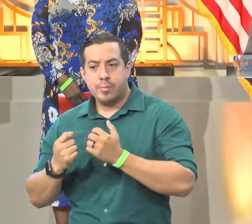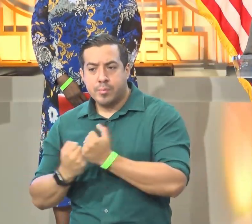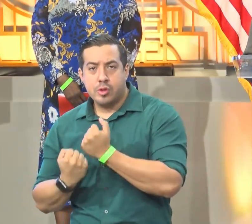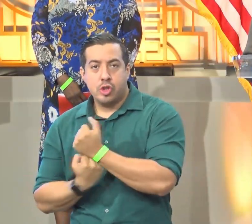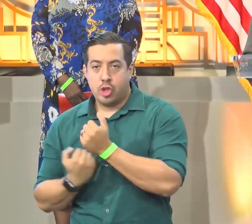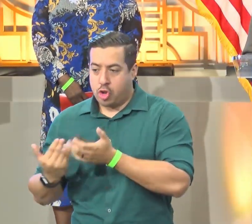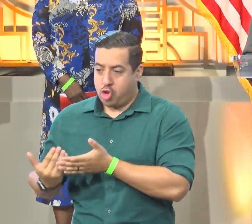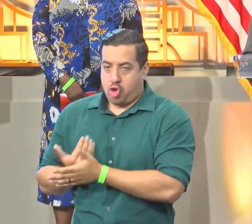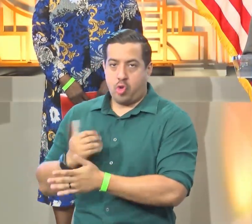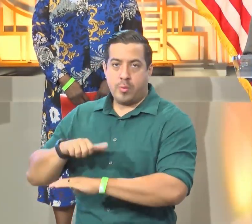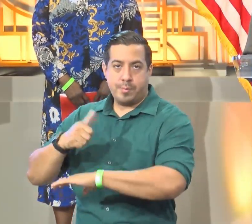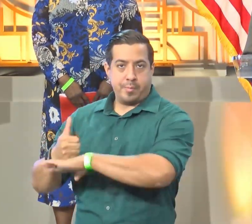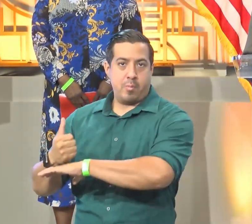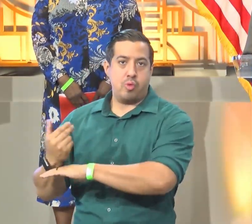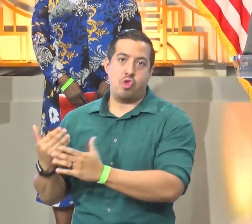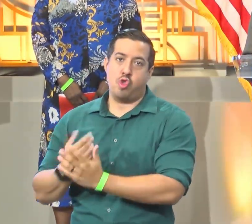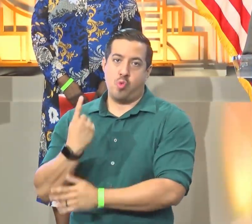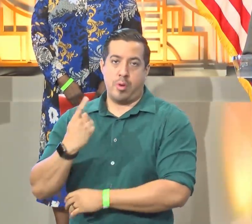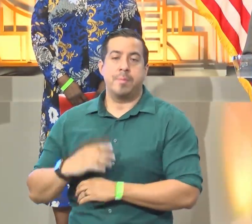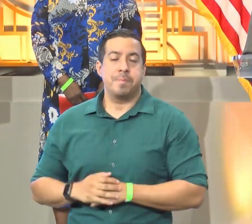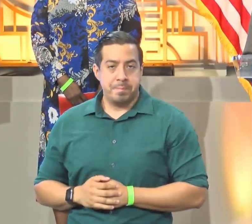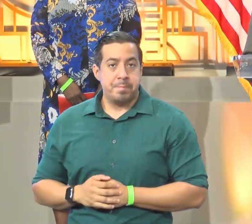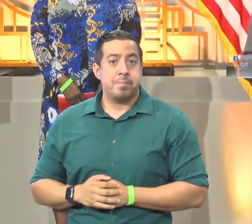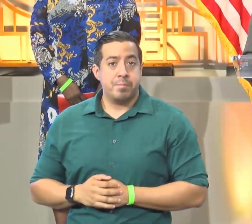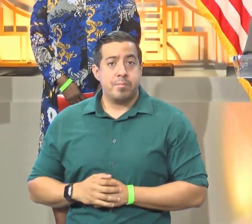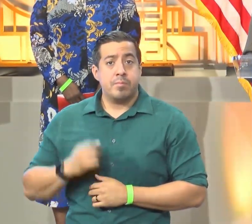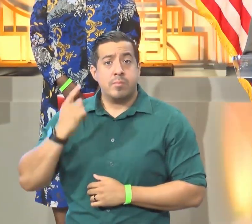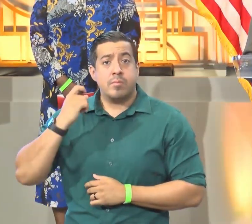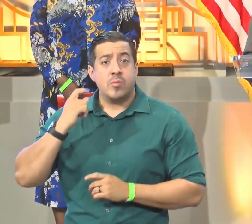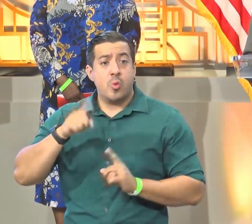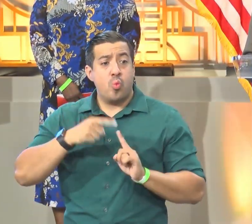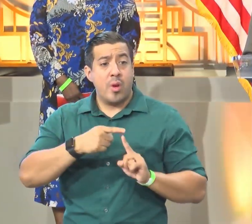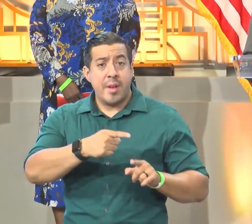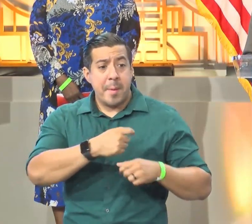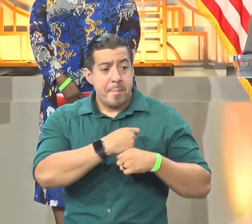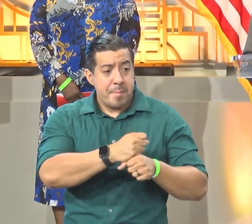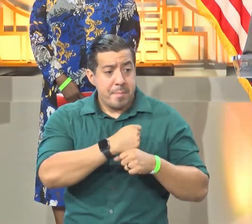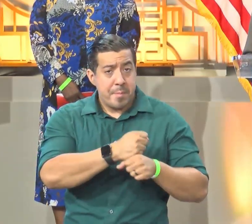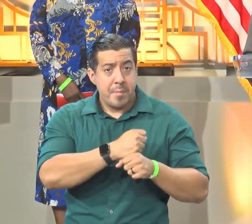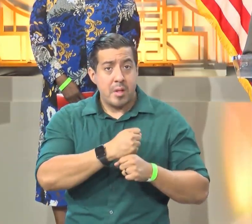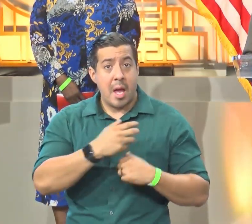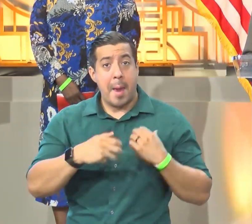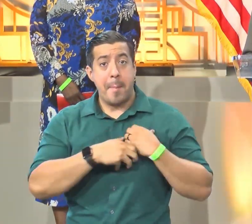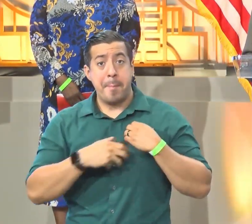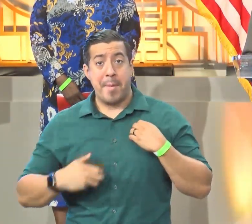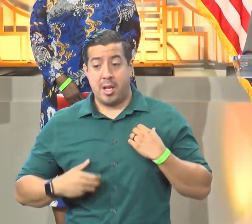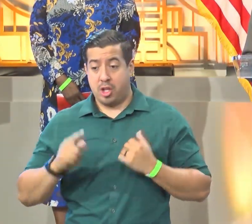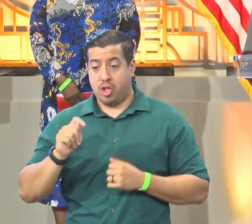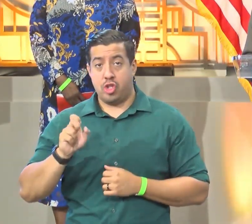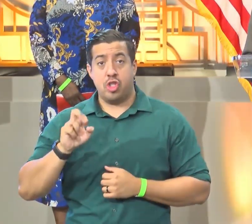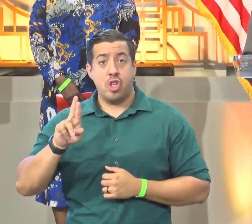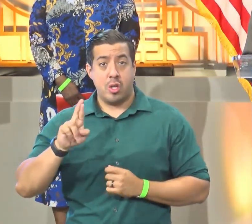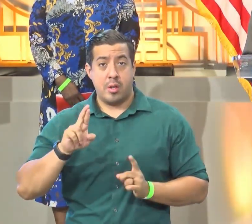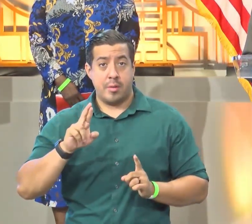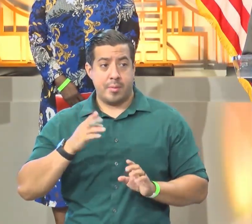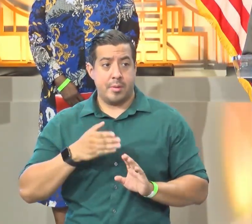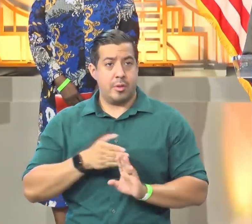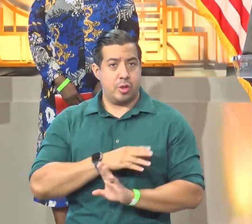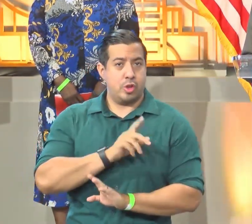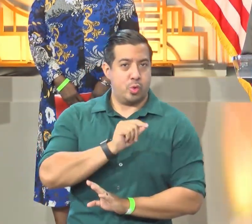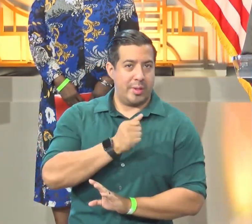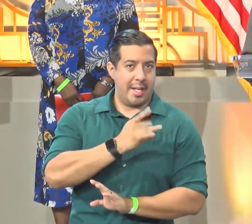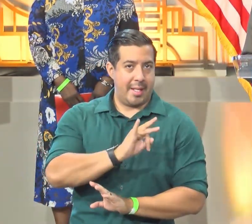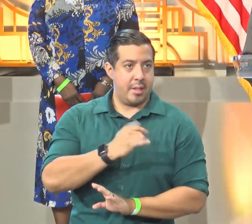one. Soon after MALL was created, Mayor Turner in 2019,